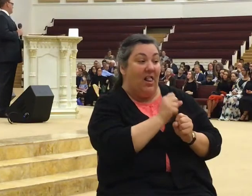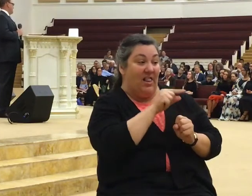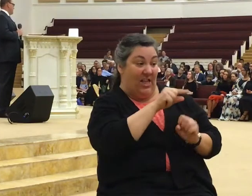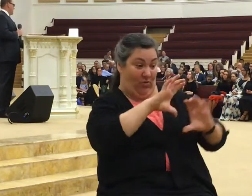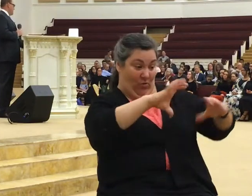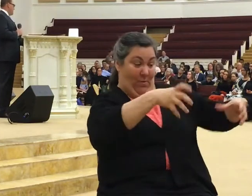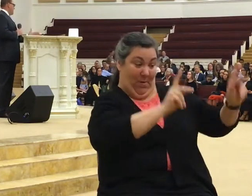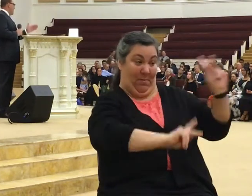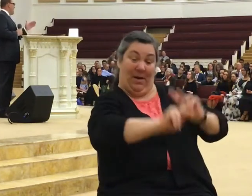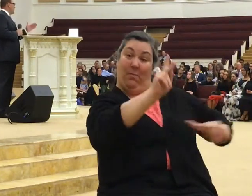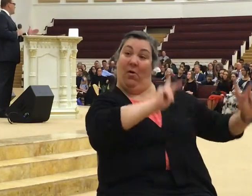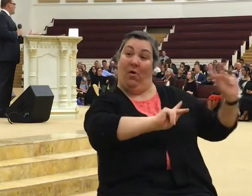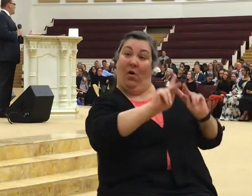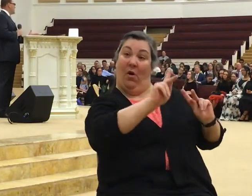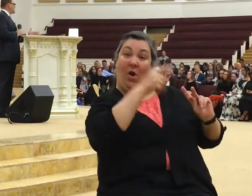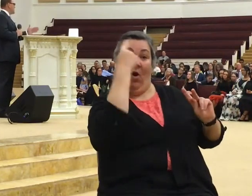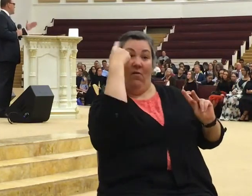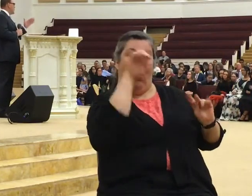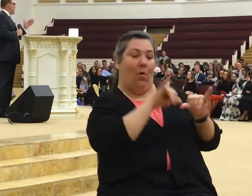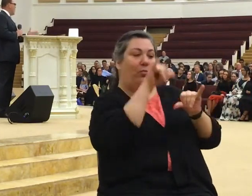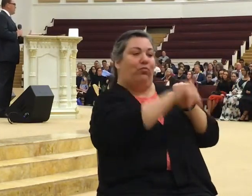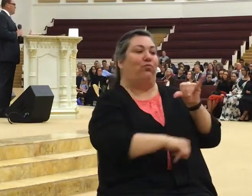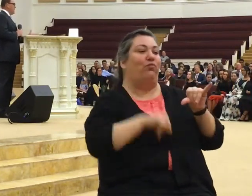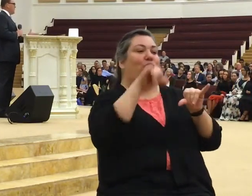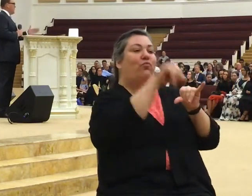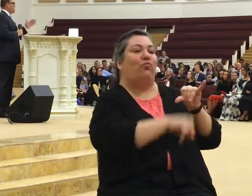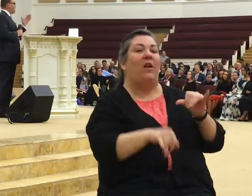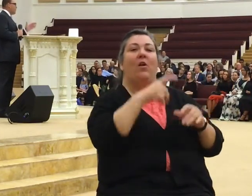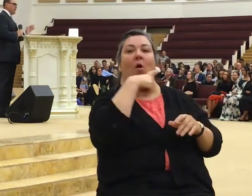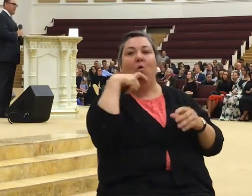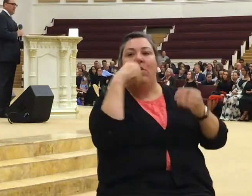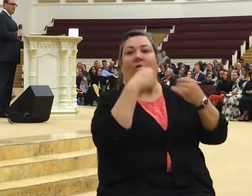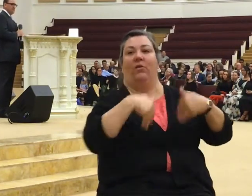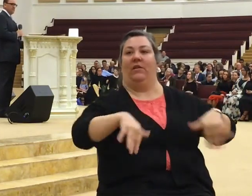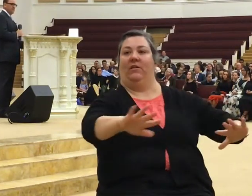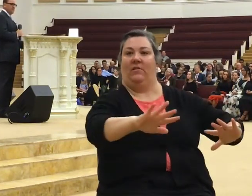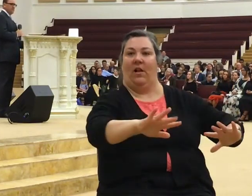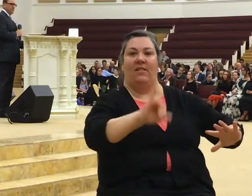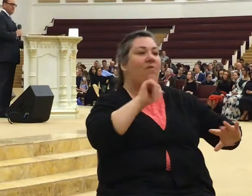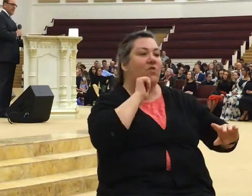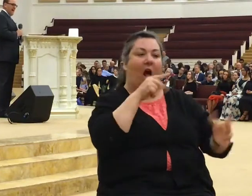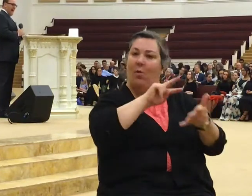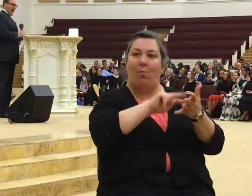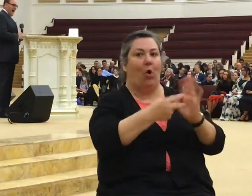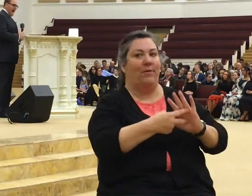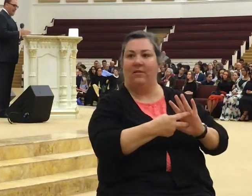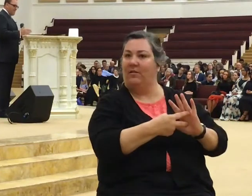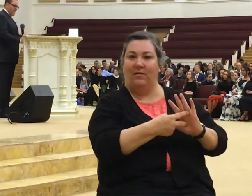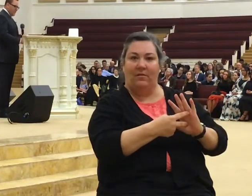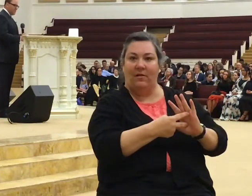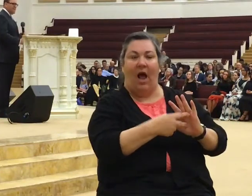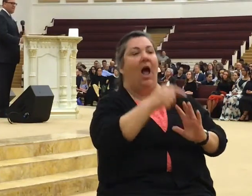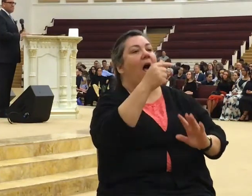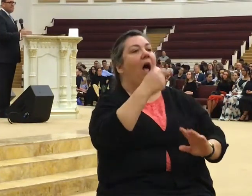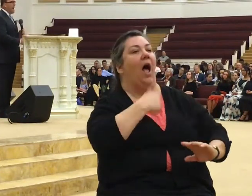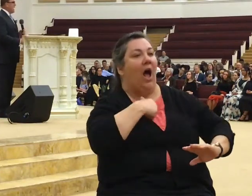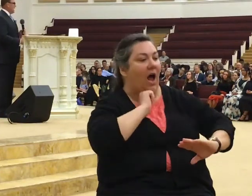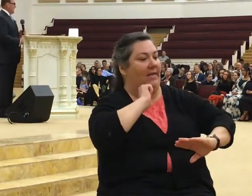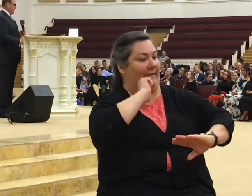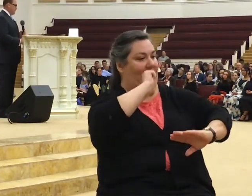people for a wilderness wandering for 40 years. I built